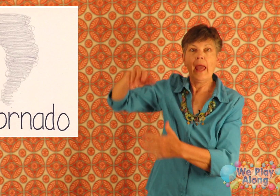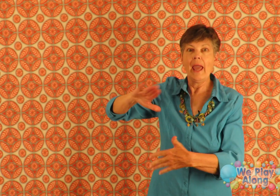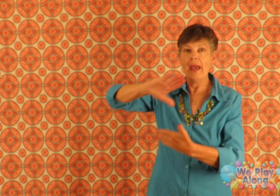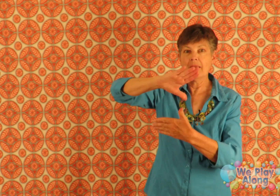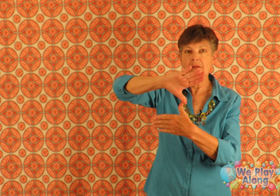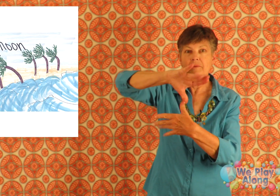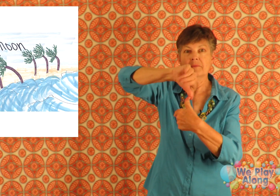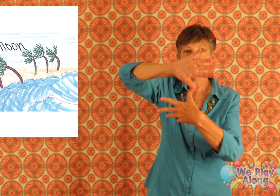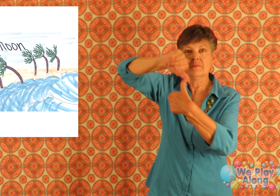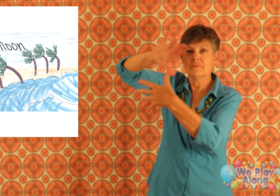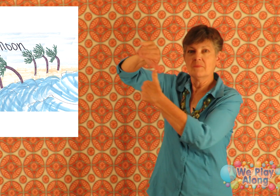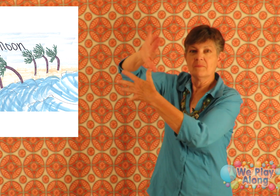and